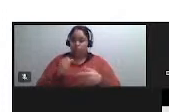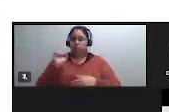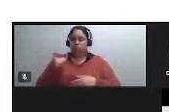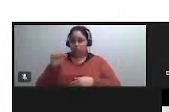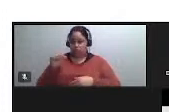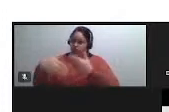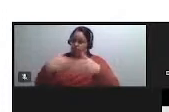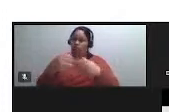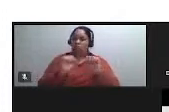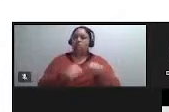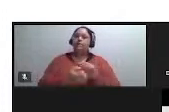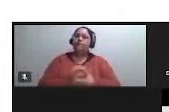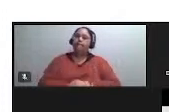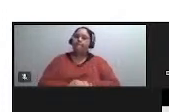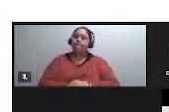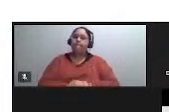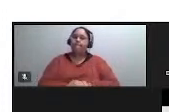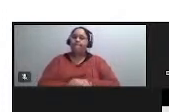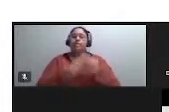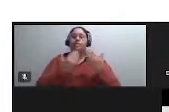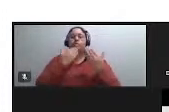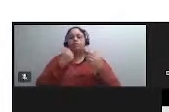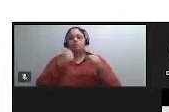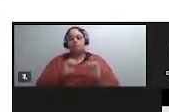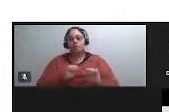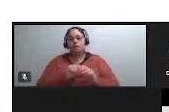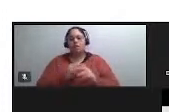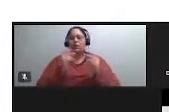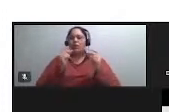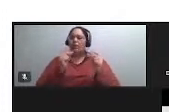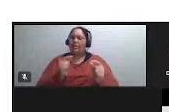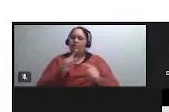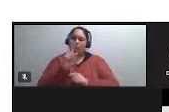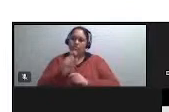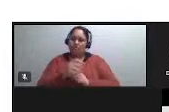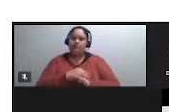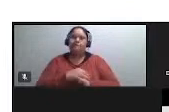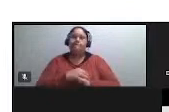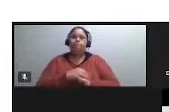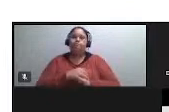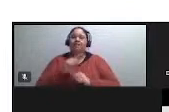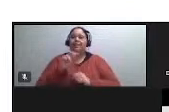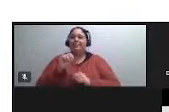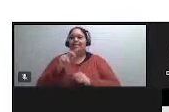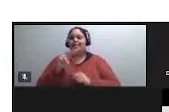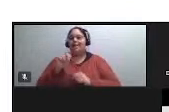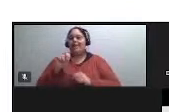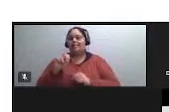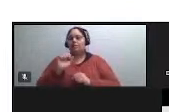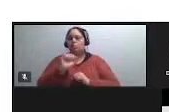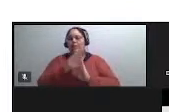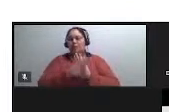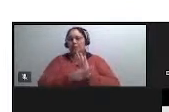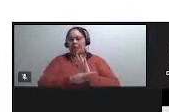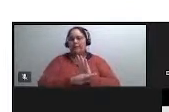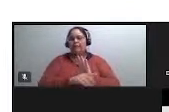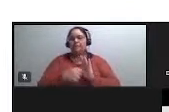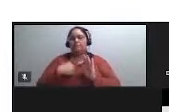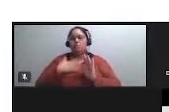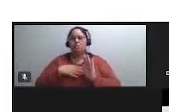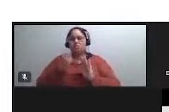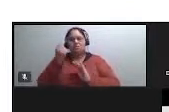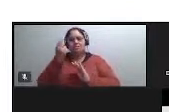You may proceed, member. Thank you, Chair. A quick one, Chair. The Tetanati program, I just want